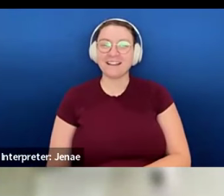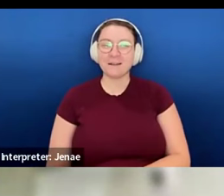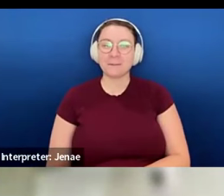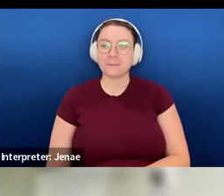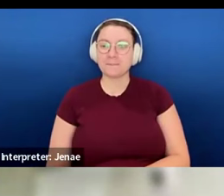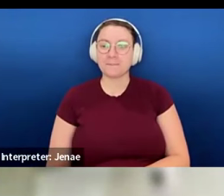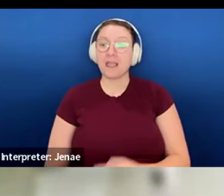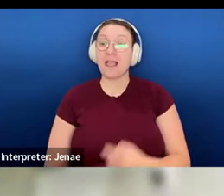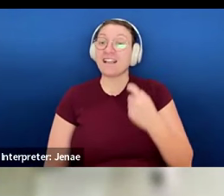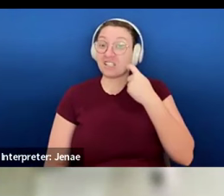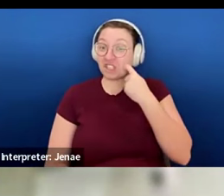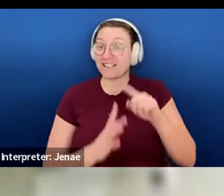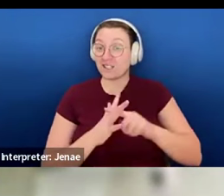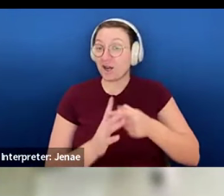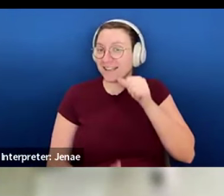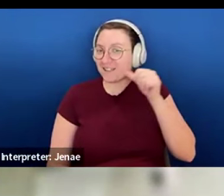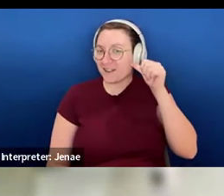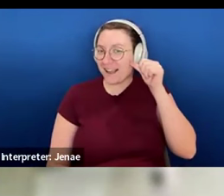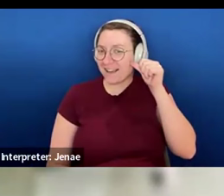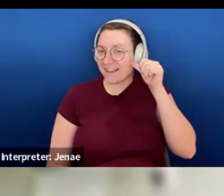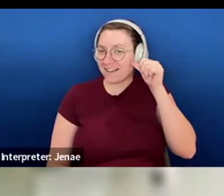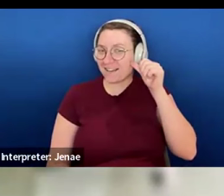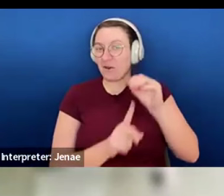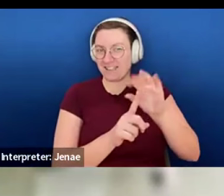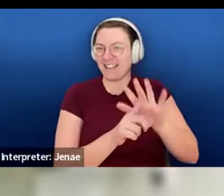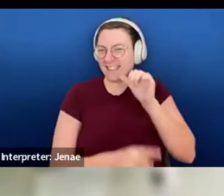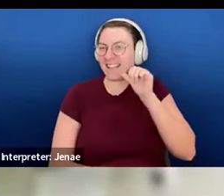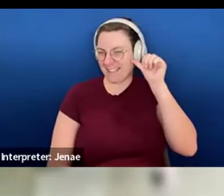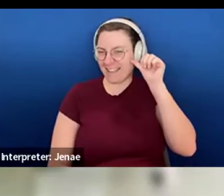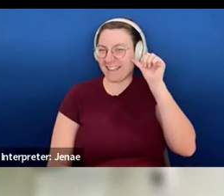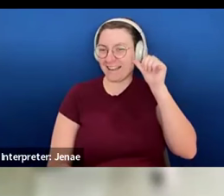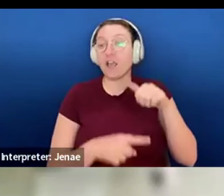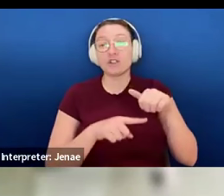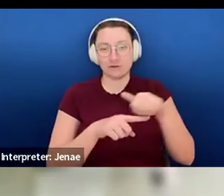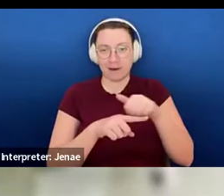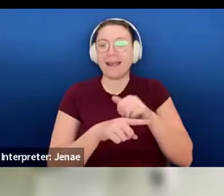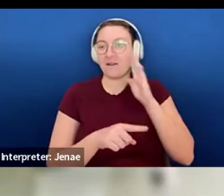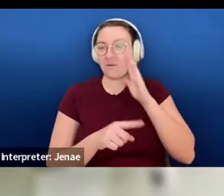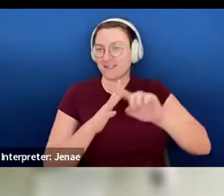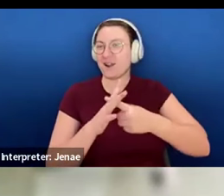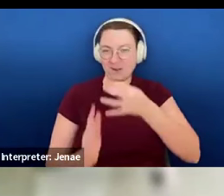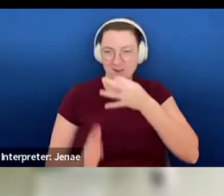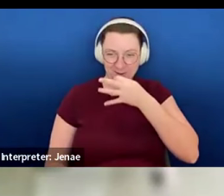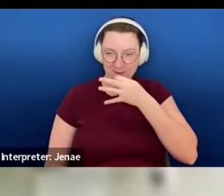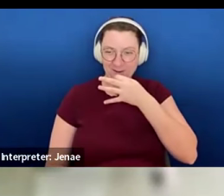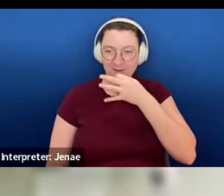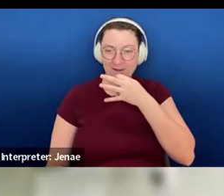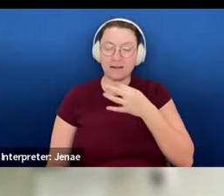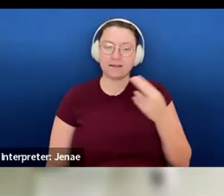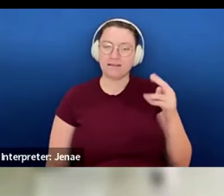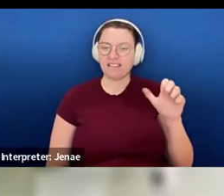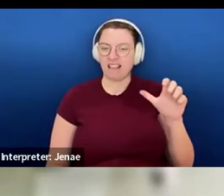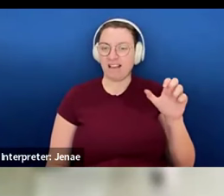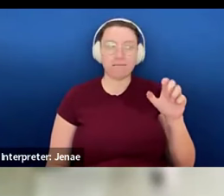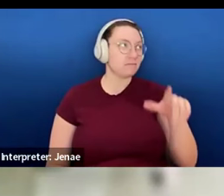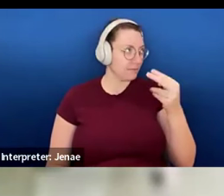Yeah, so I just started yesterday. Orientation was yesterday. So training will start soon, but as Helen said,